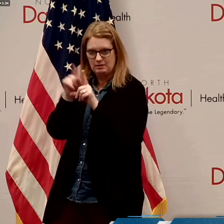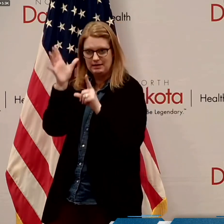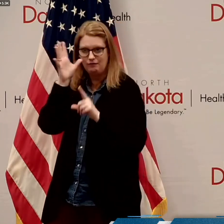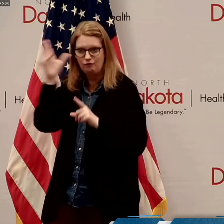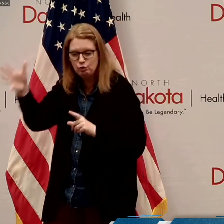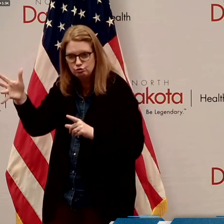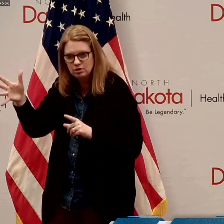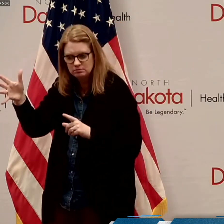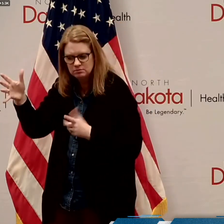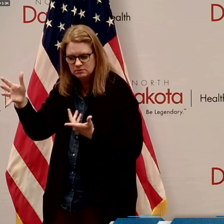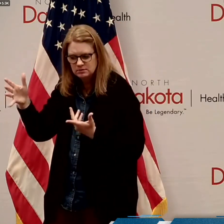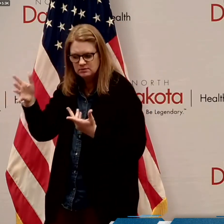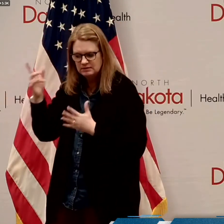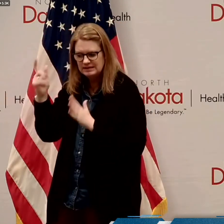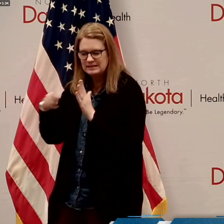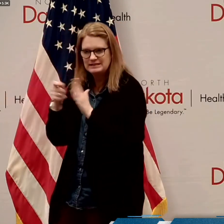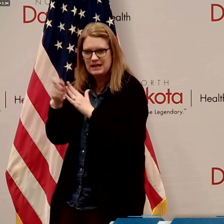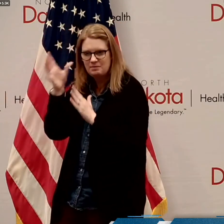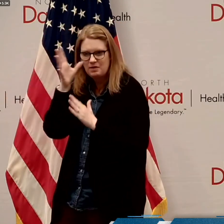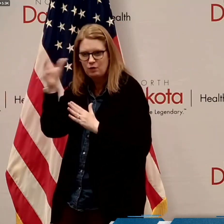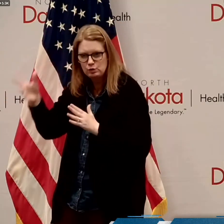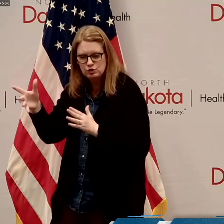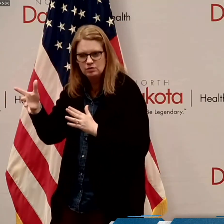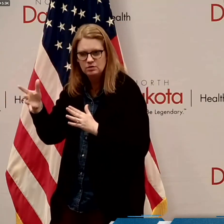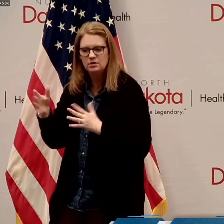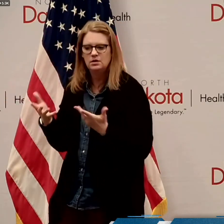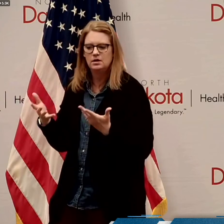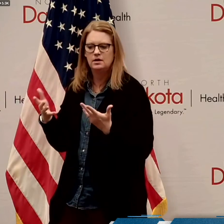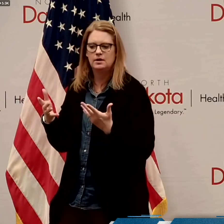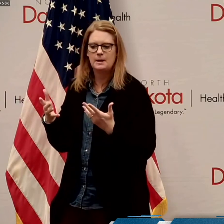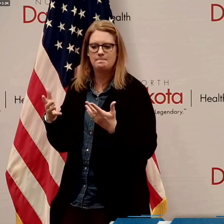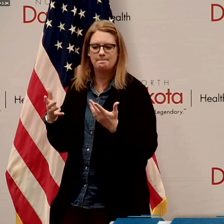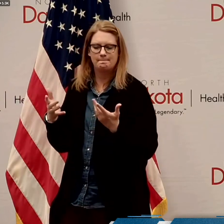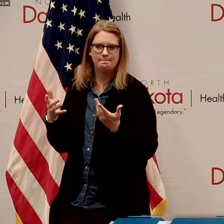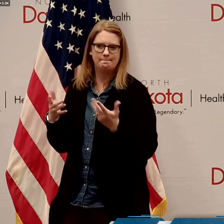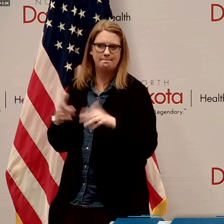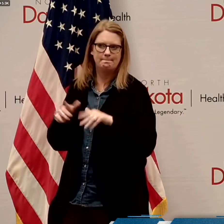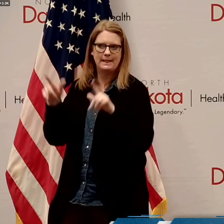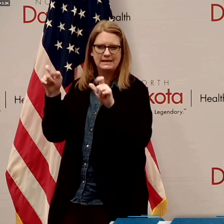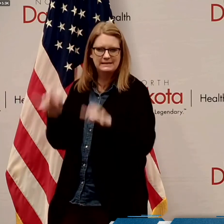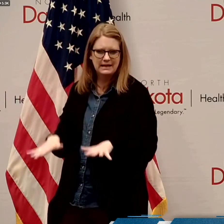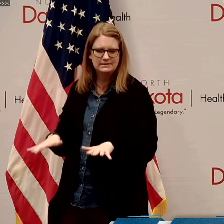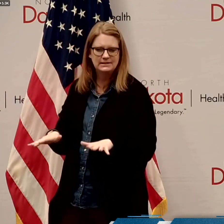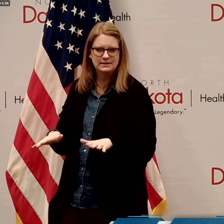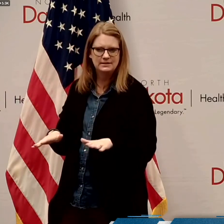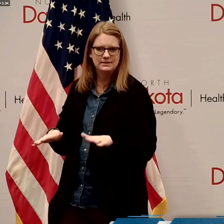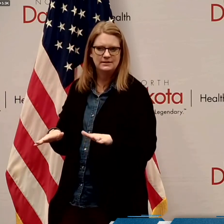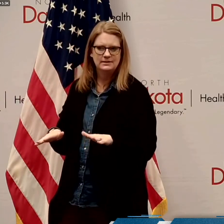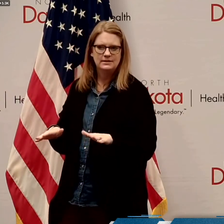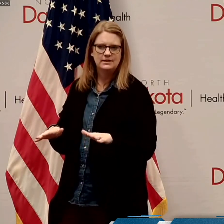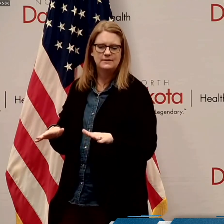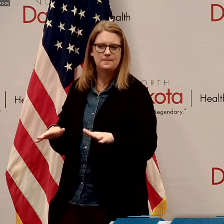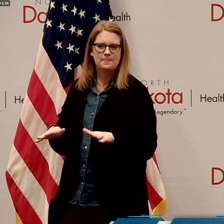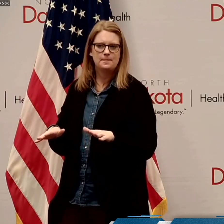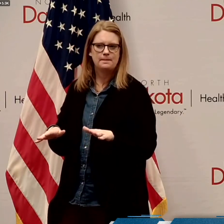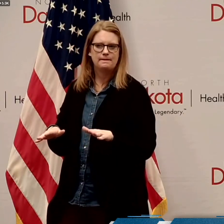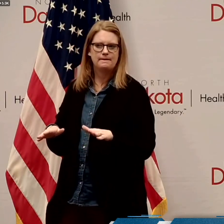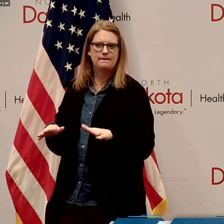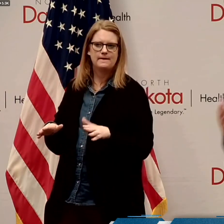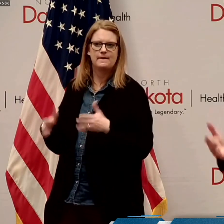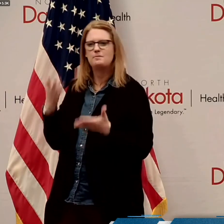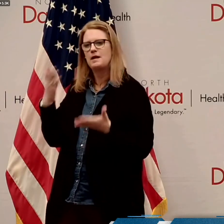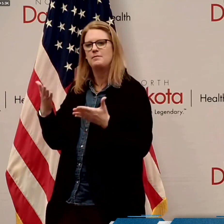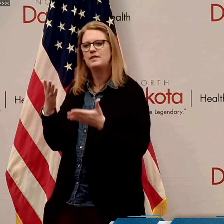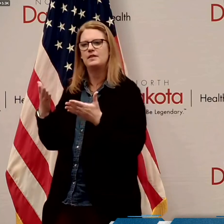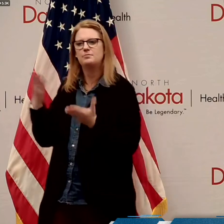I would envision a time in the future where the testing might be something that an employer might be offering just